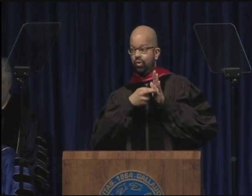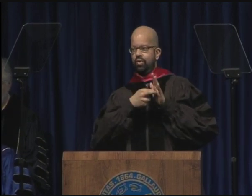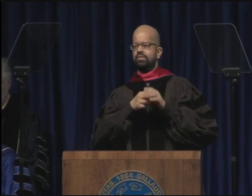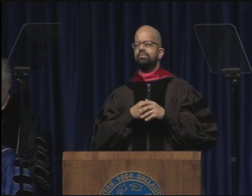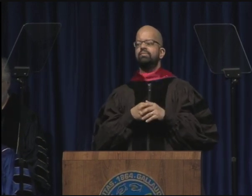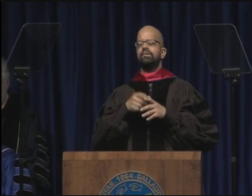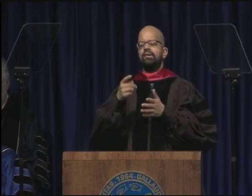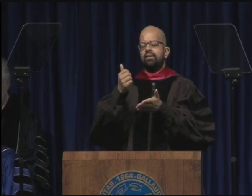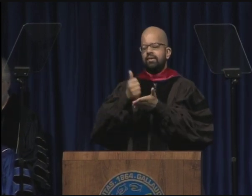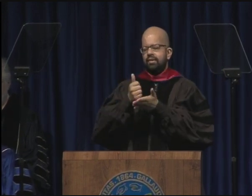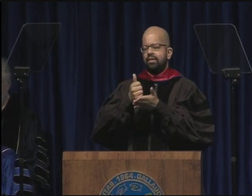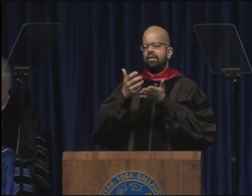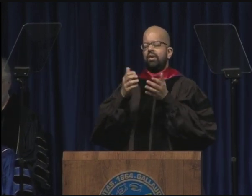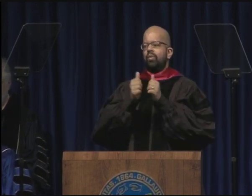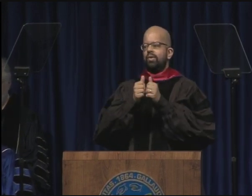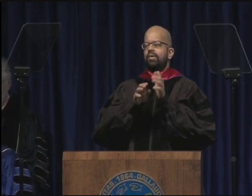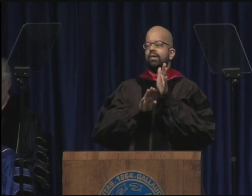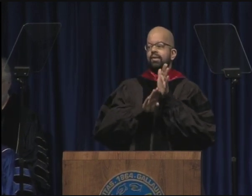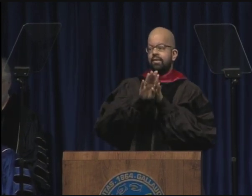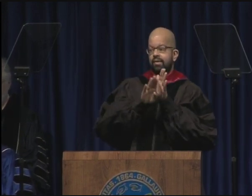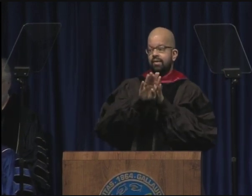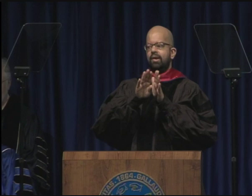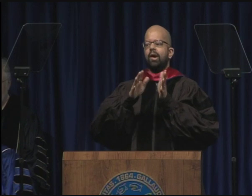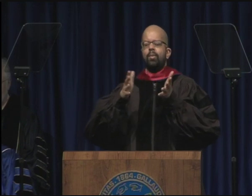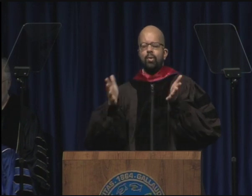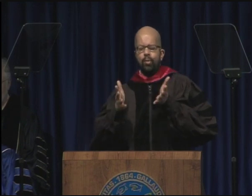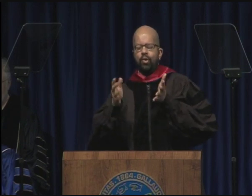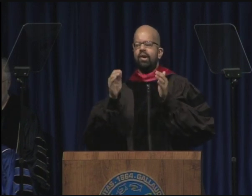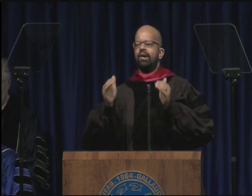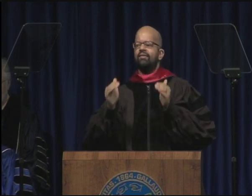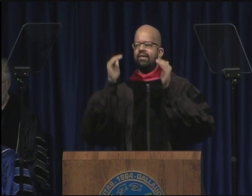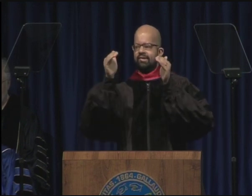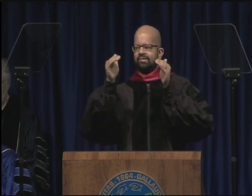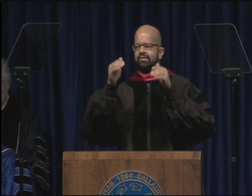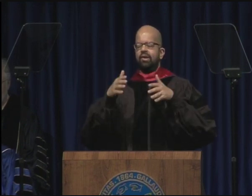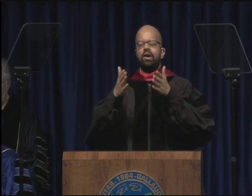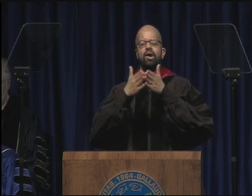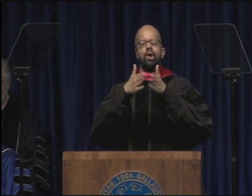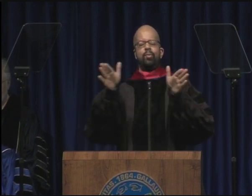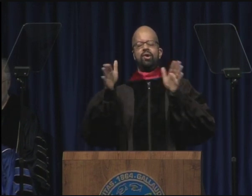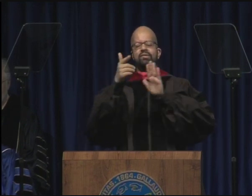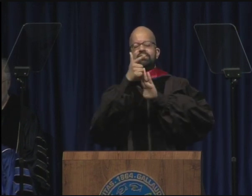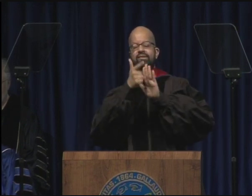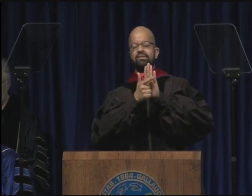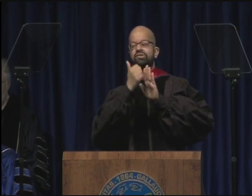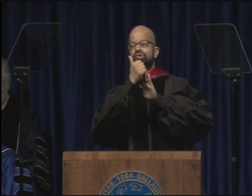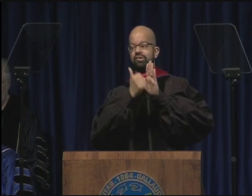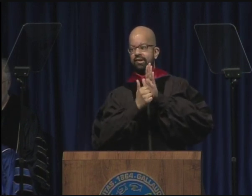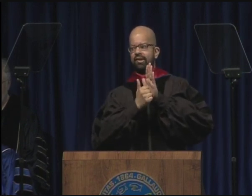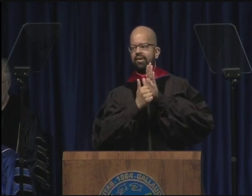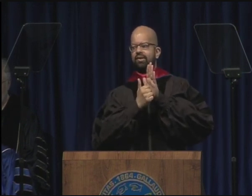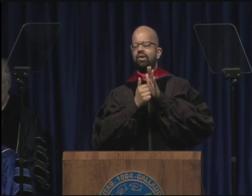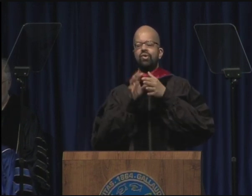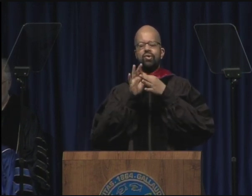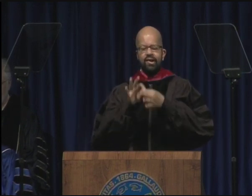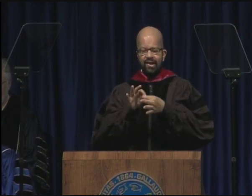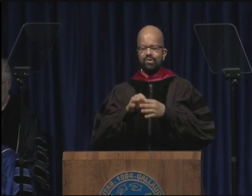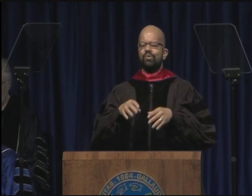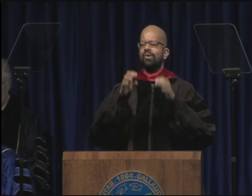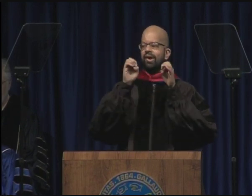In these roles, he assisted in developing, promoting, and advancing a comprehensive